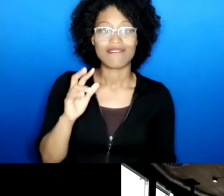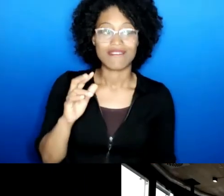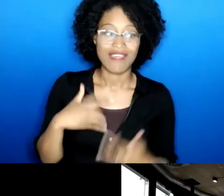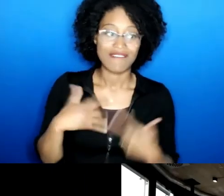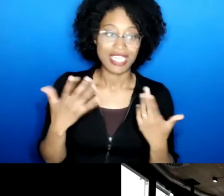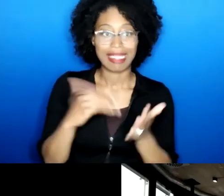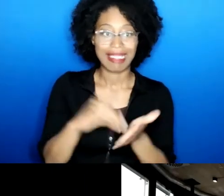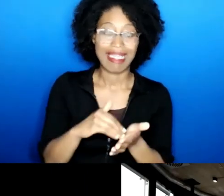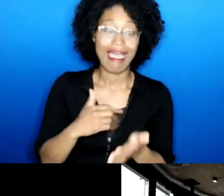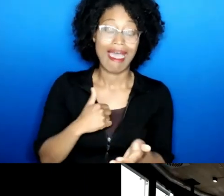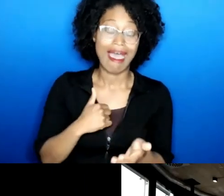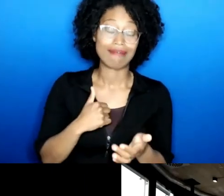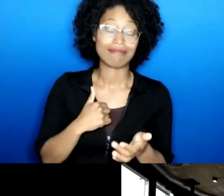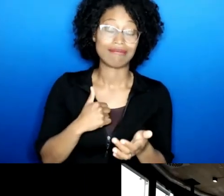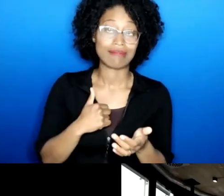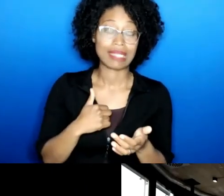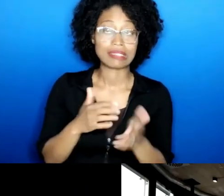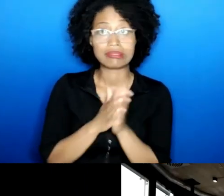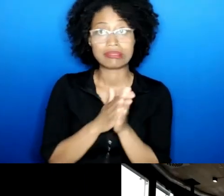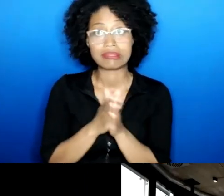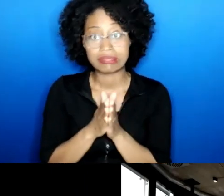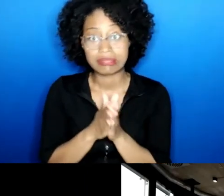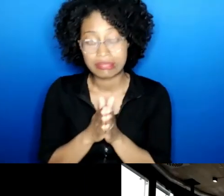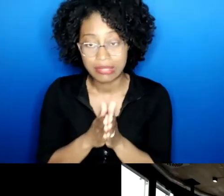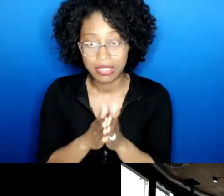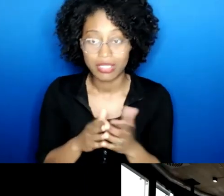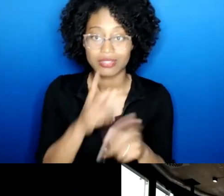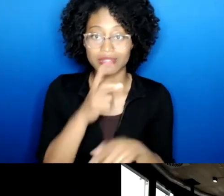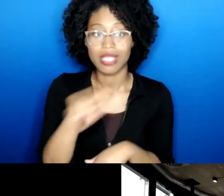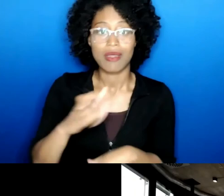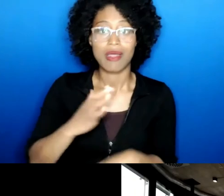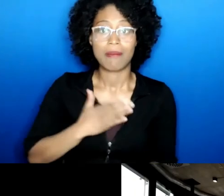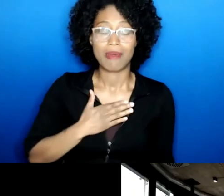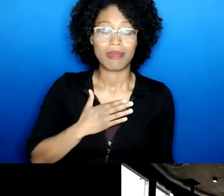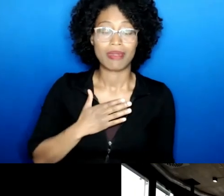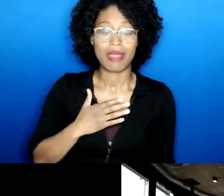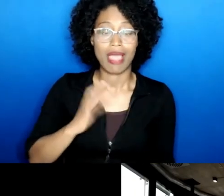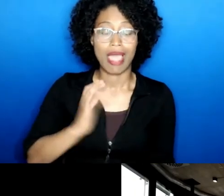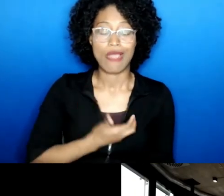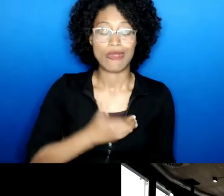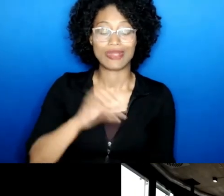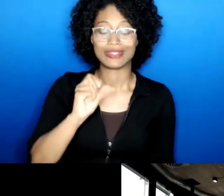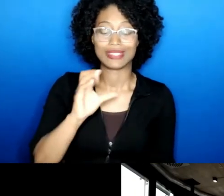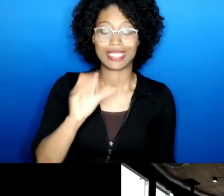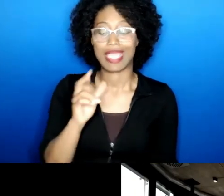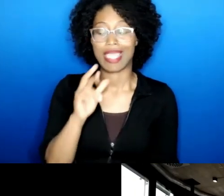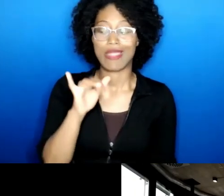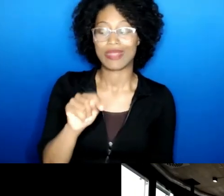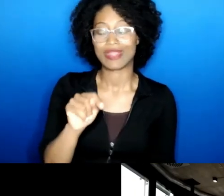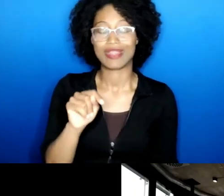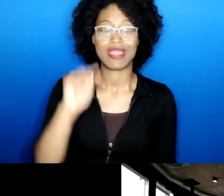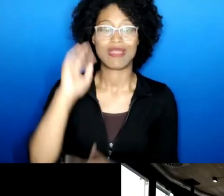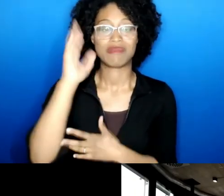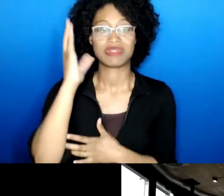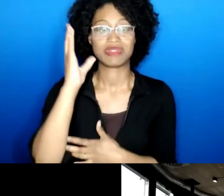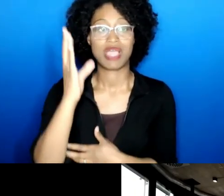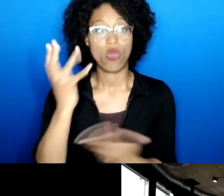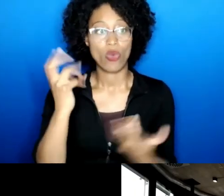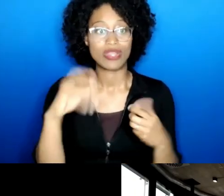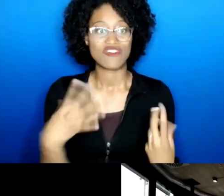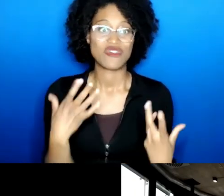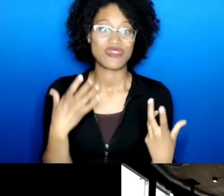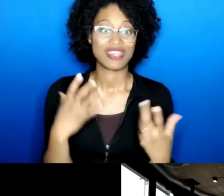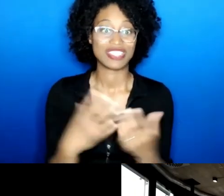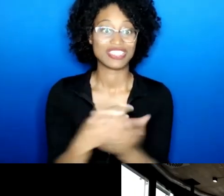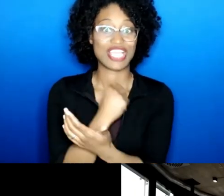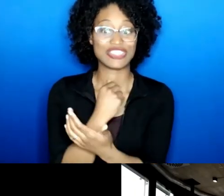to move to our Scarrett presentation and be sure that you had an opportunity to see this virtual environment. I